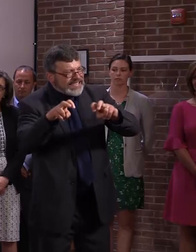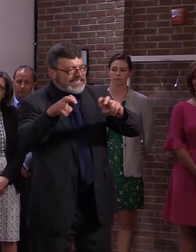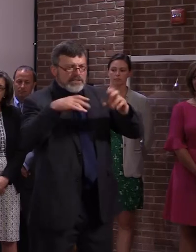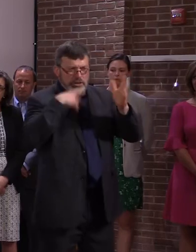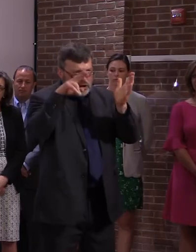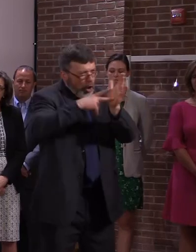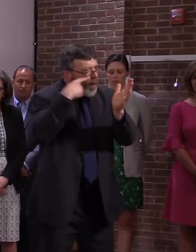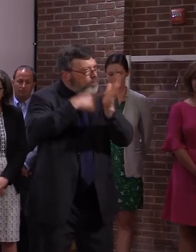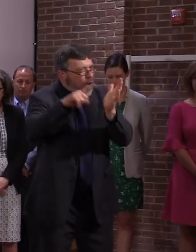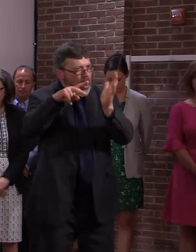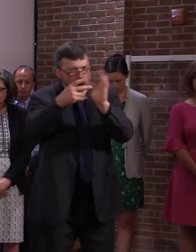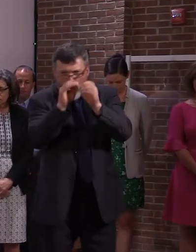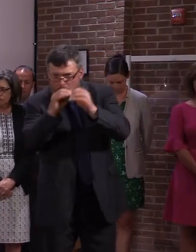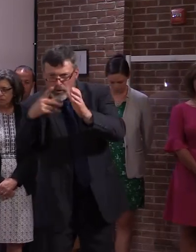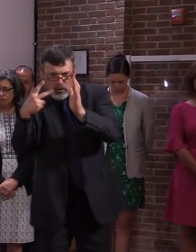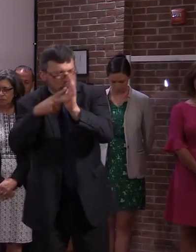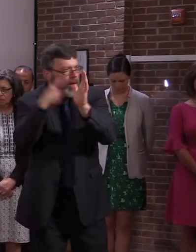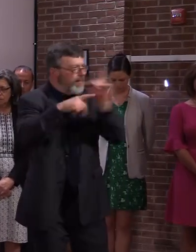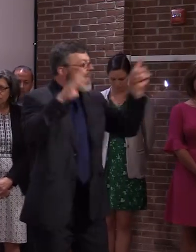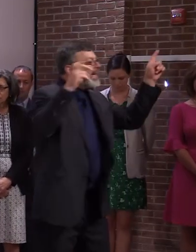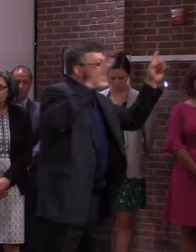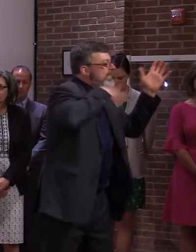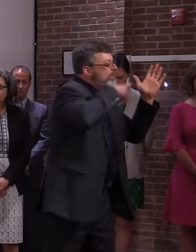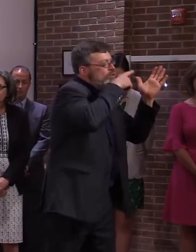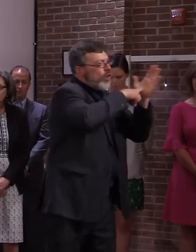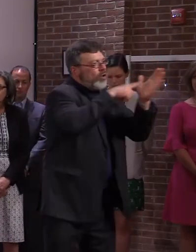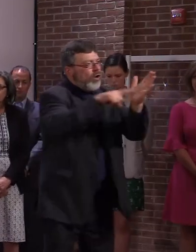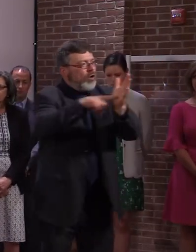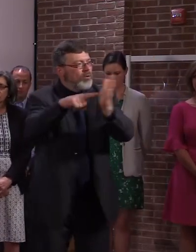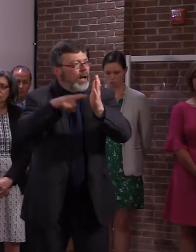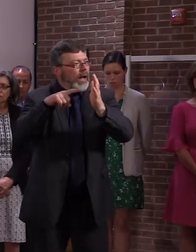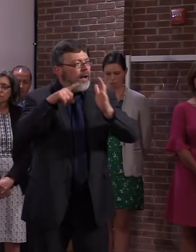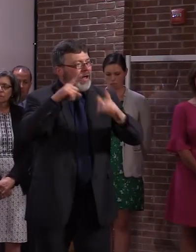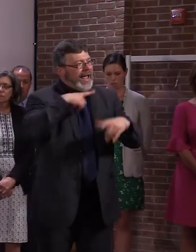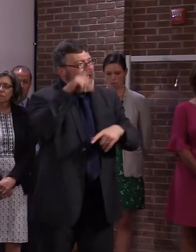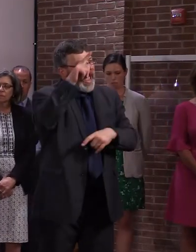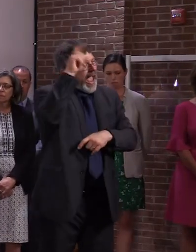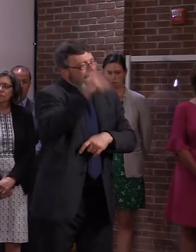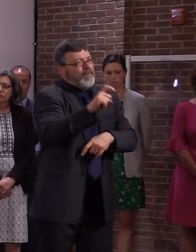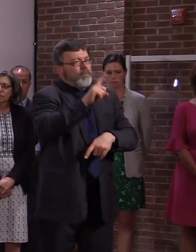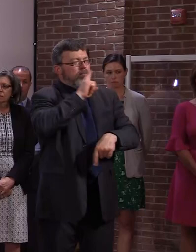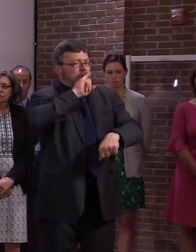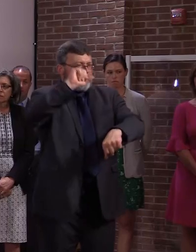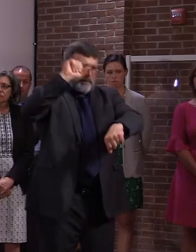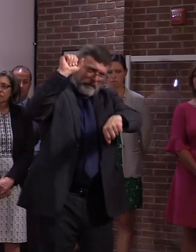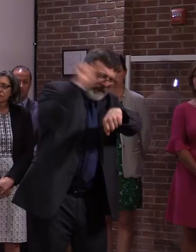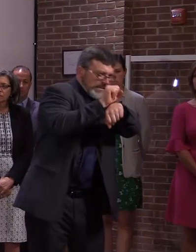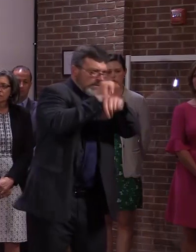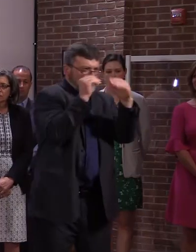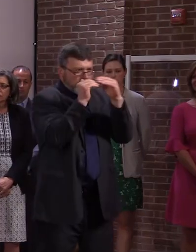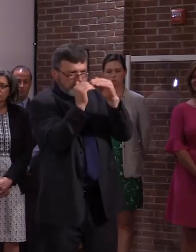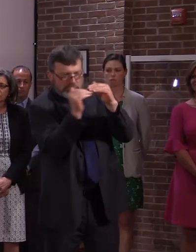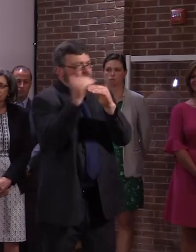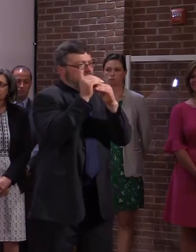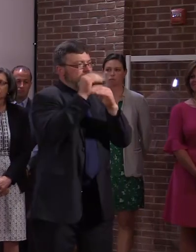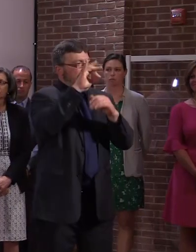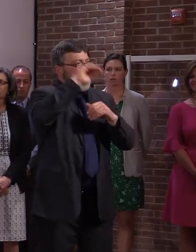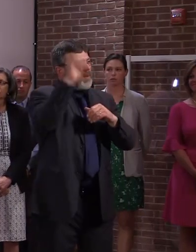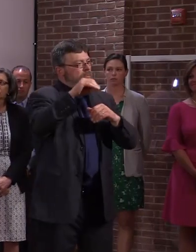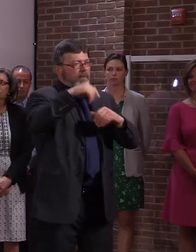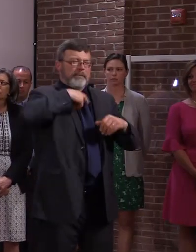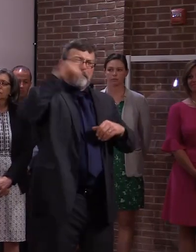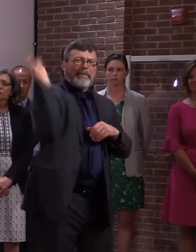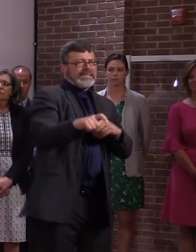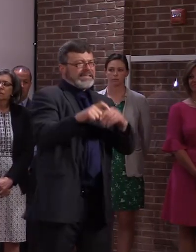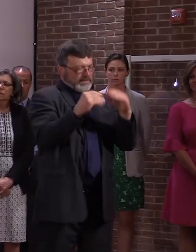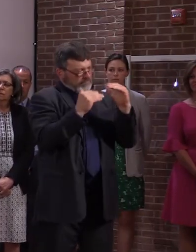the information, and I just wanted to be absolutely sure that we had hit the 80%. So we just